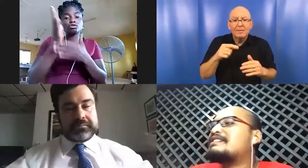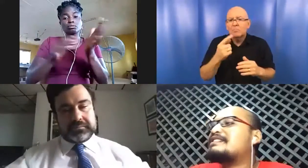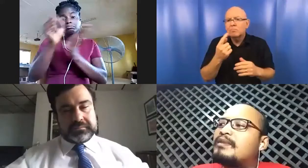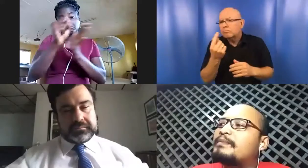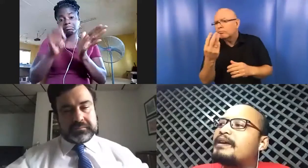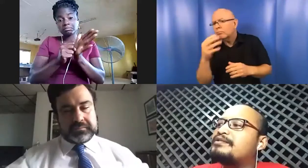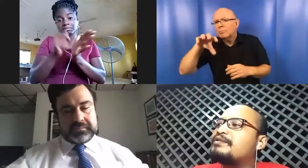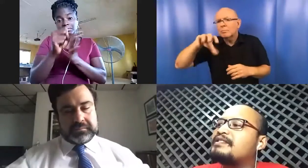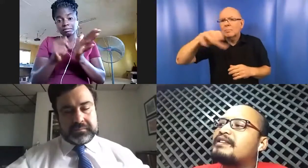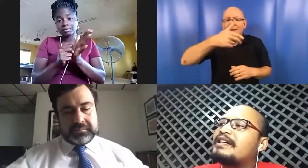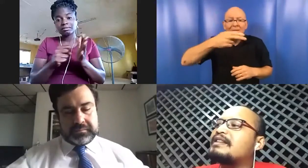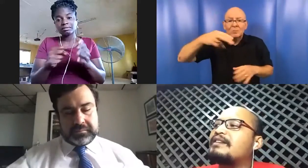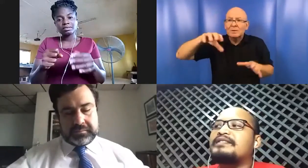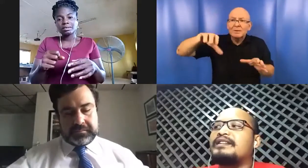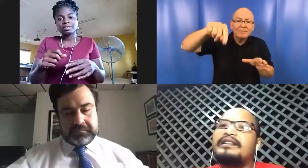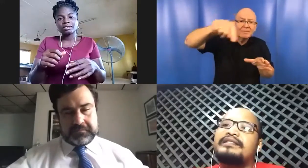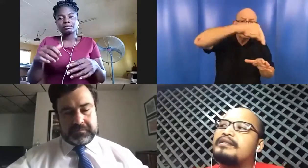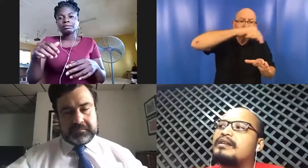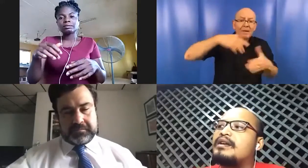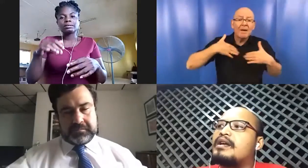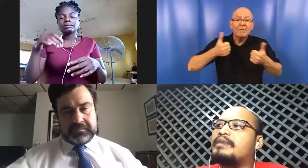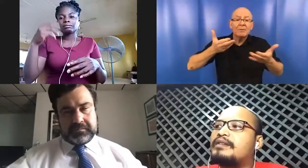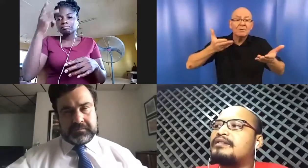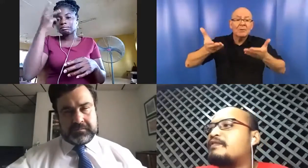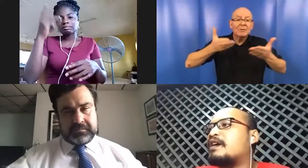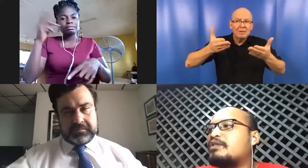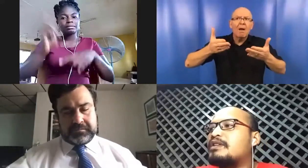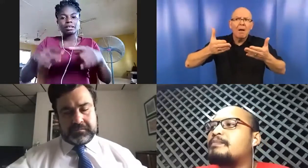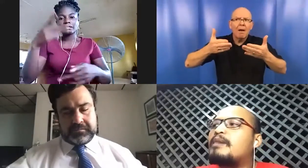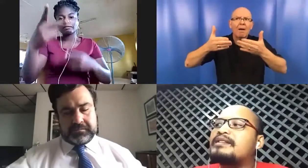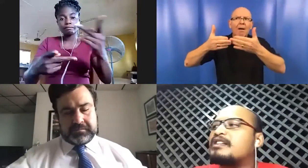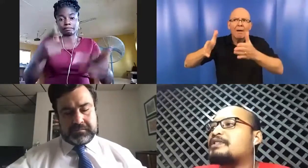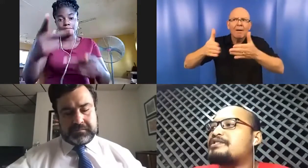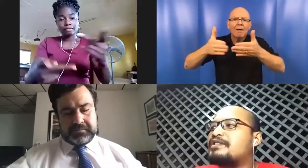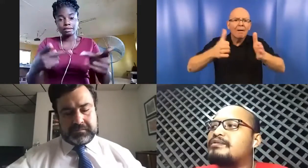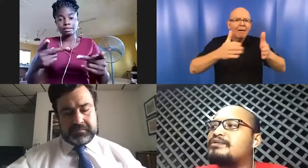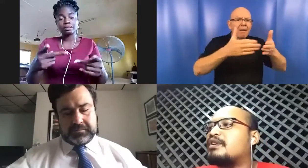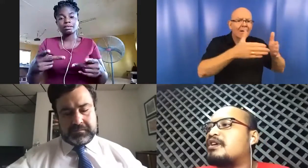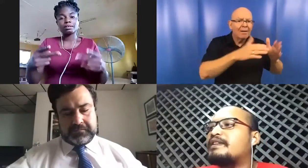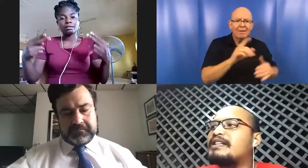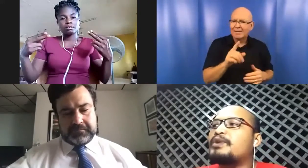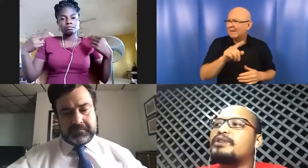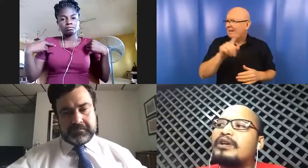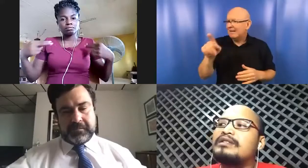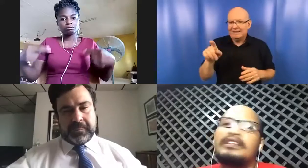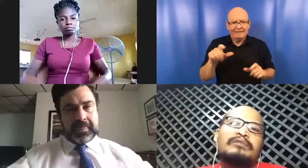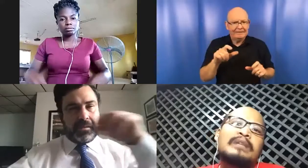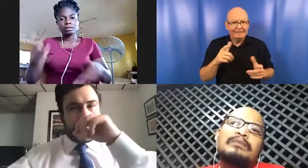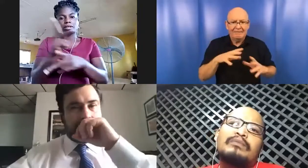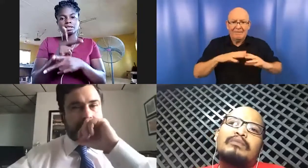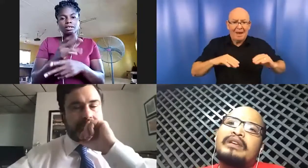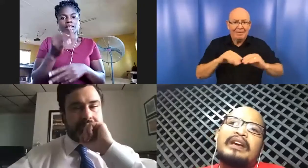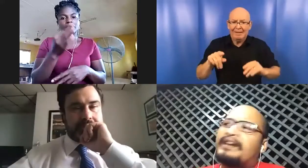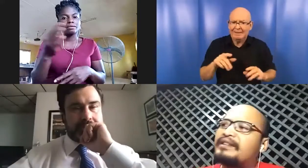fears among the parents to visit the healthcare facilities because they're overcrowded in public transportation, so the COVID health protocol will